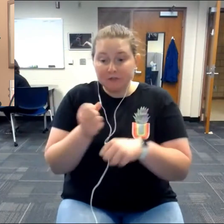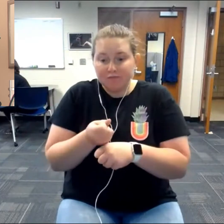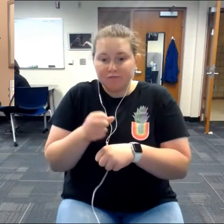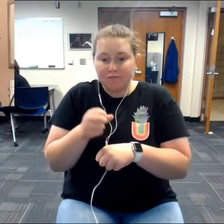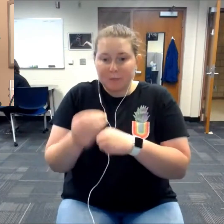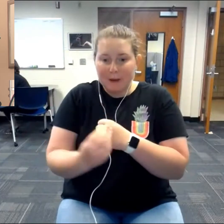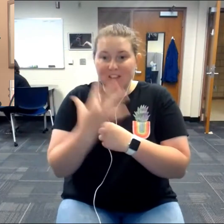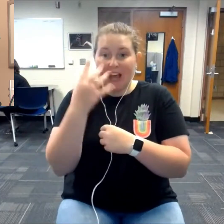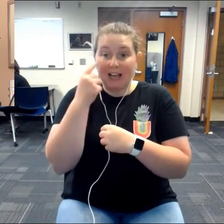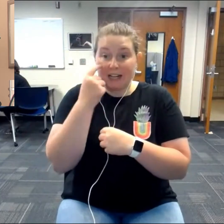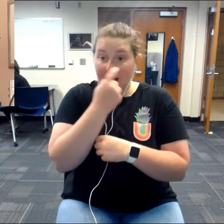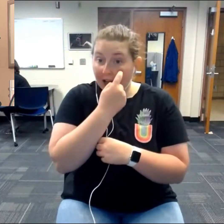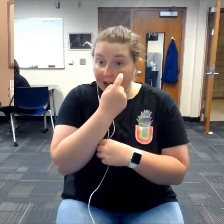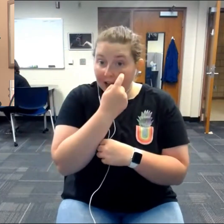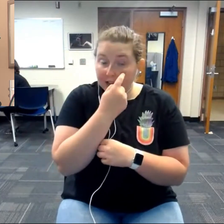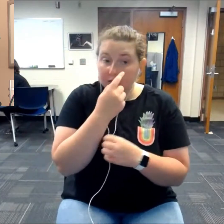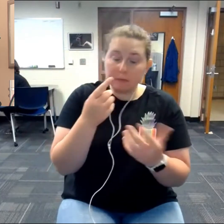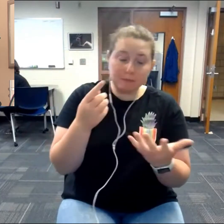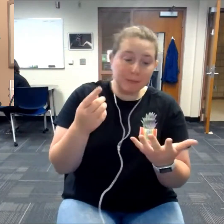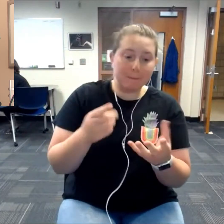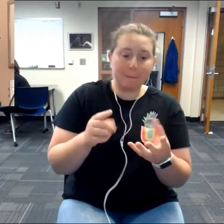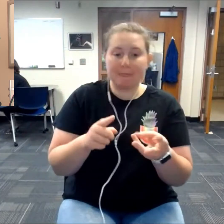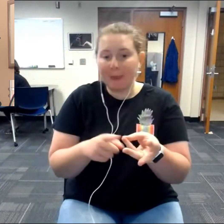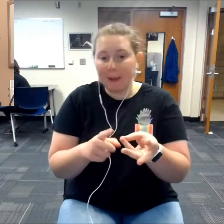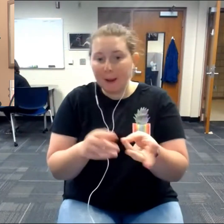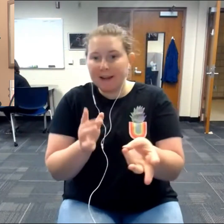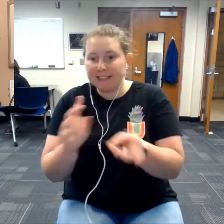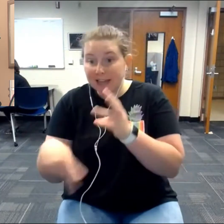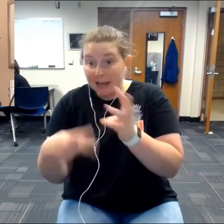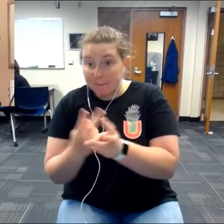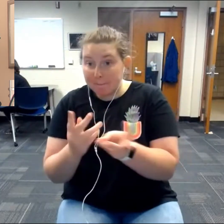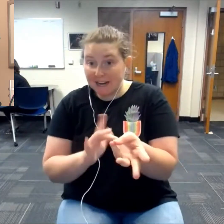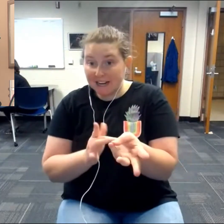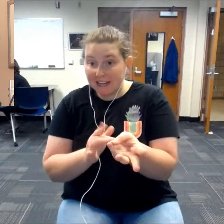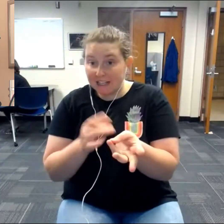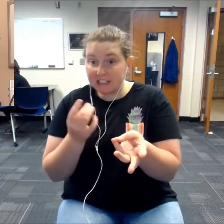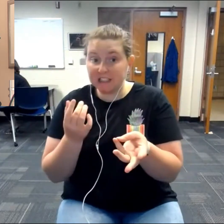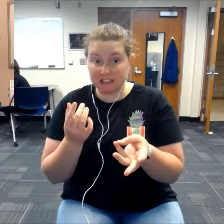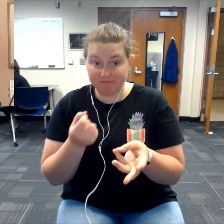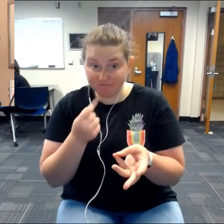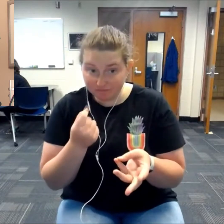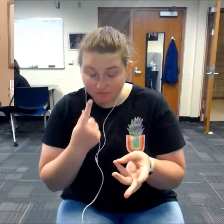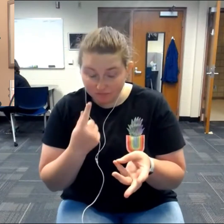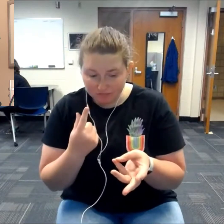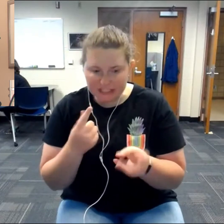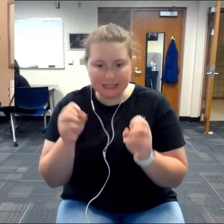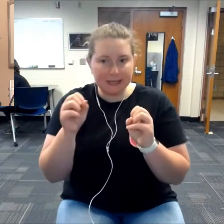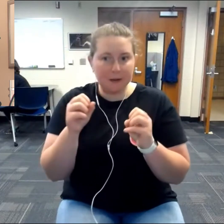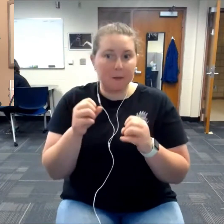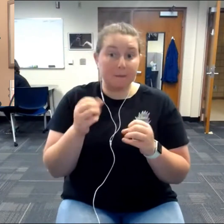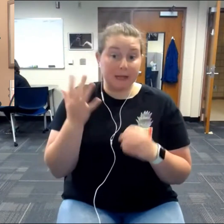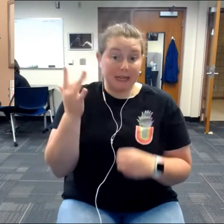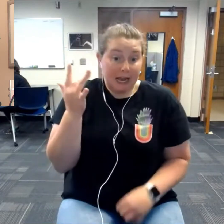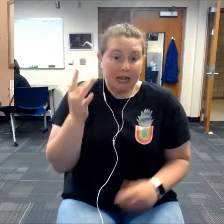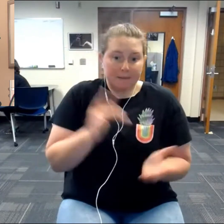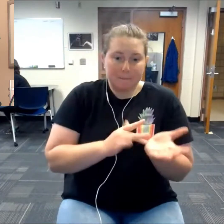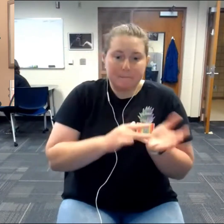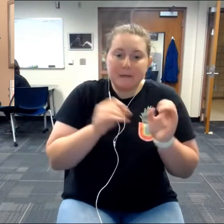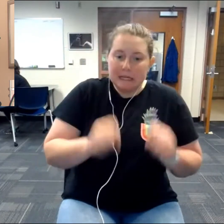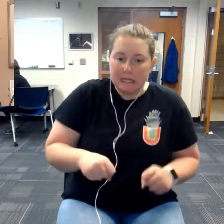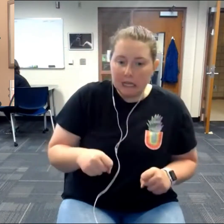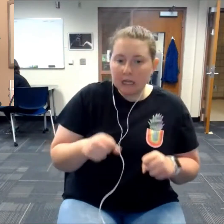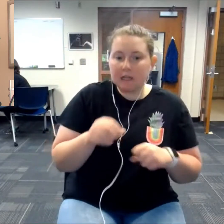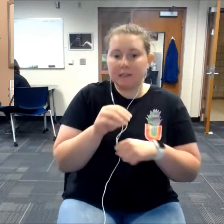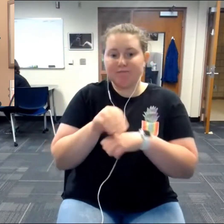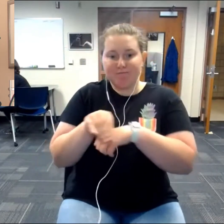they're on, if any, because those medications that affect the blood systems throughout the body, again, affect the blood system in the eye. If they